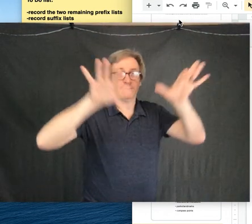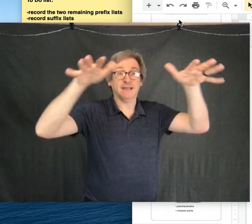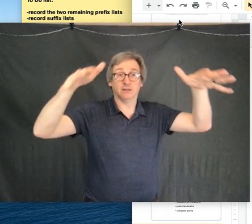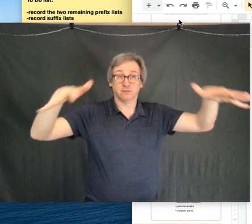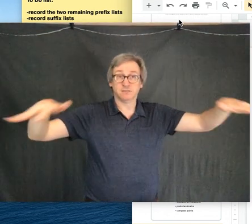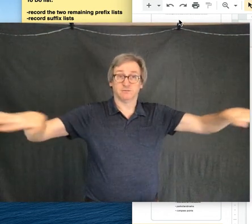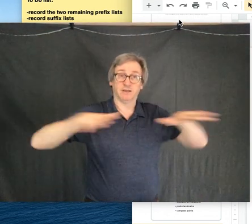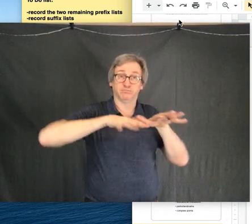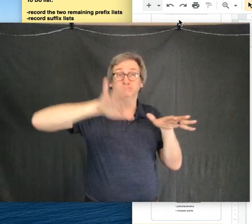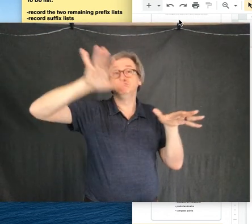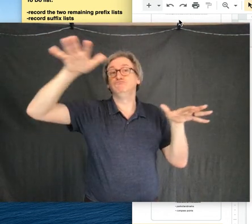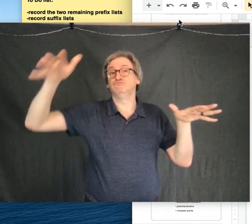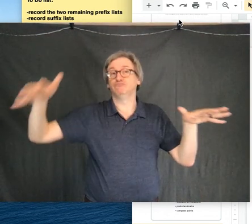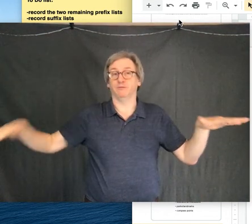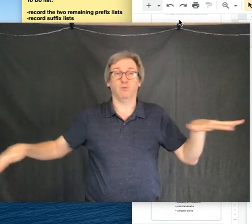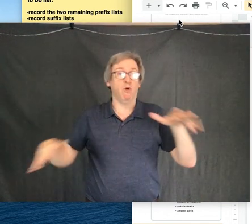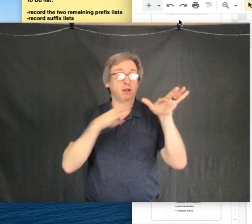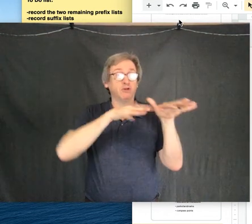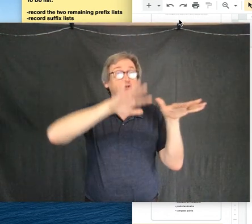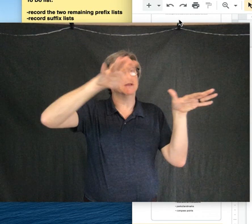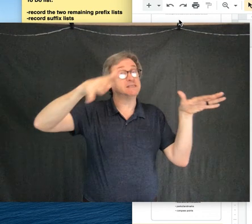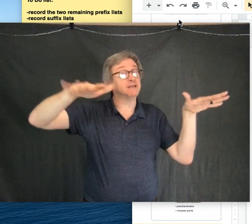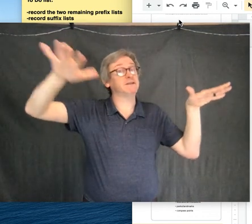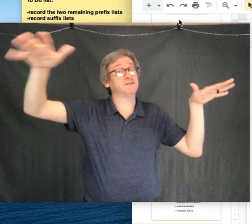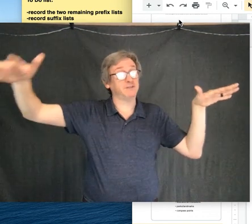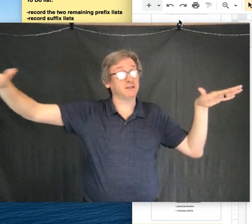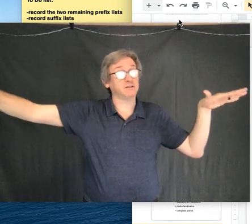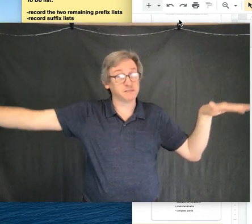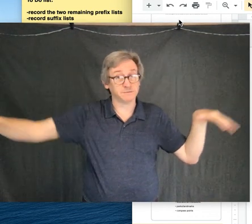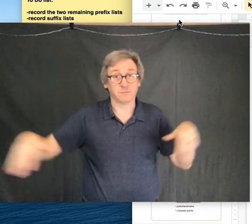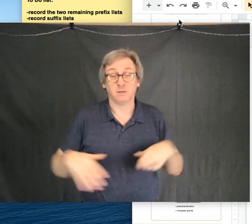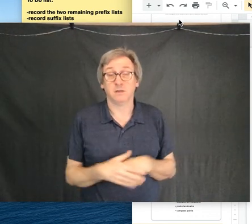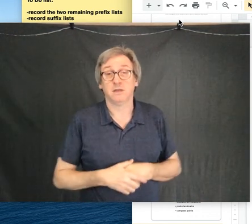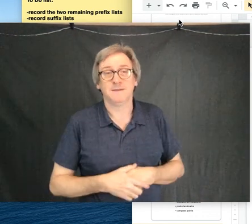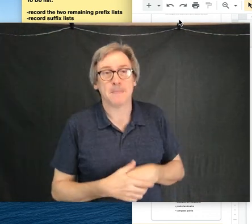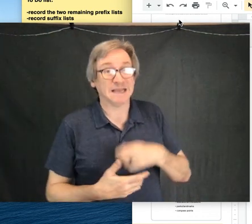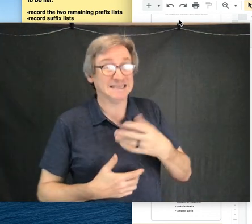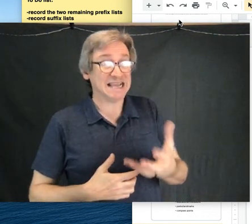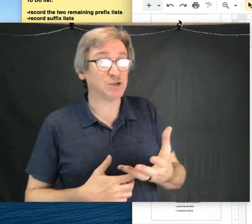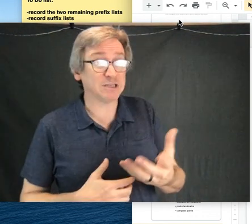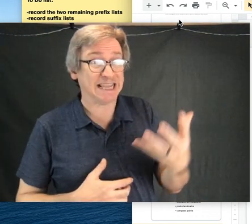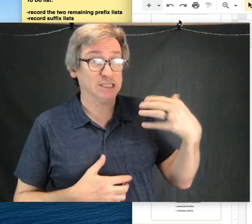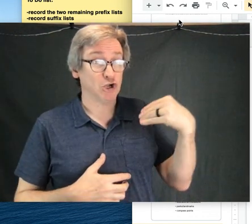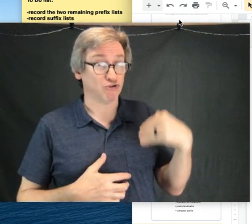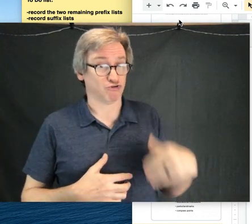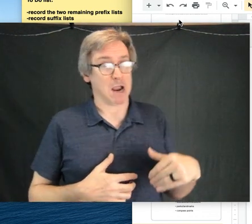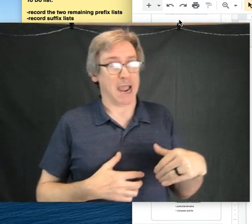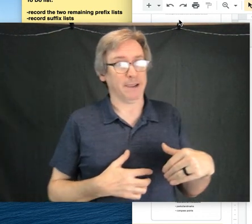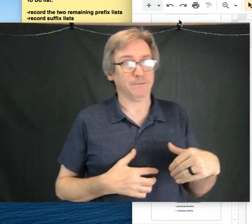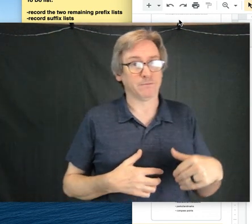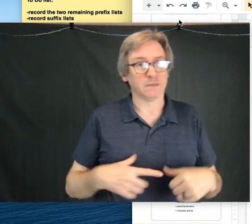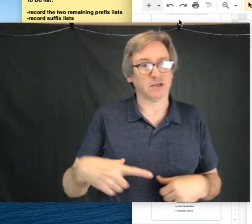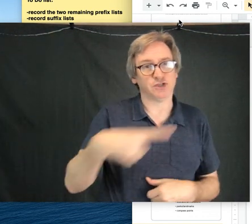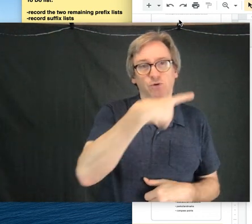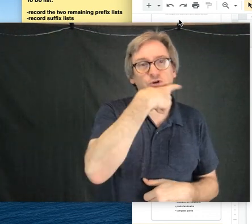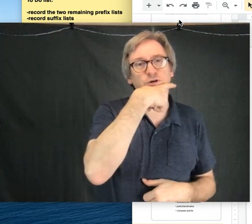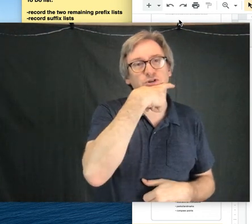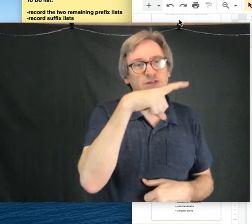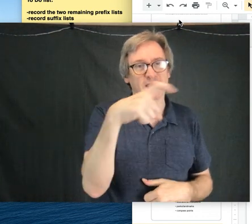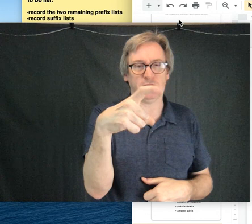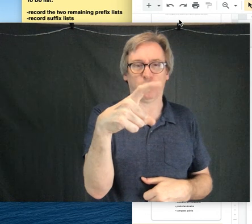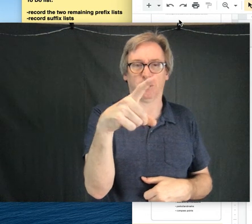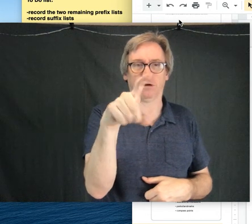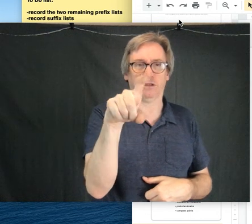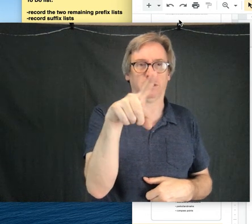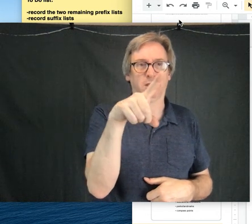We talked about hills, right? Could be one, could be a series of hills. Desert is dry. So you're going